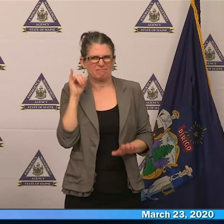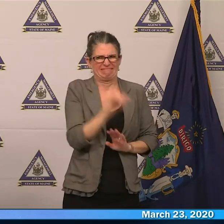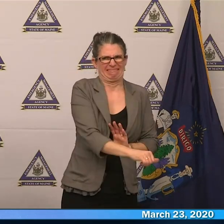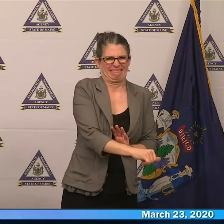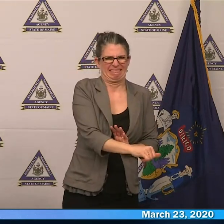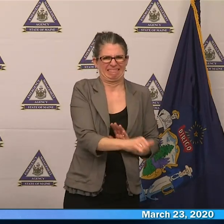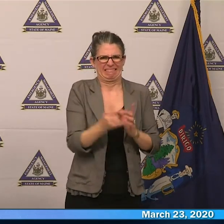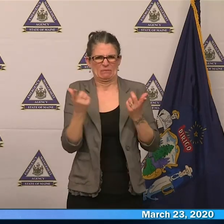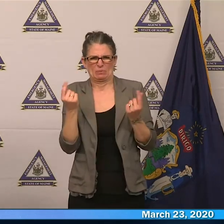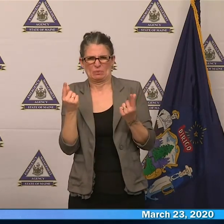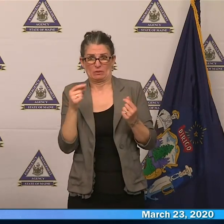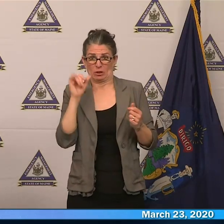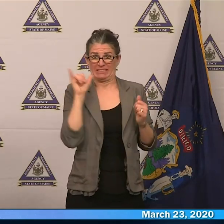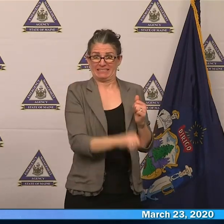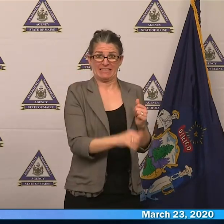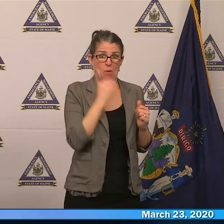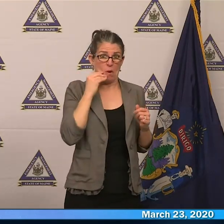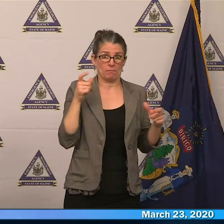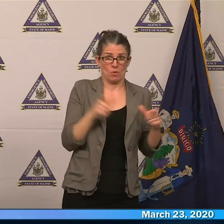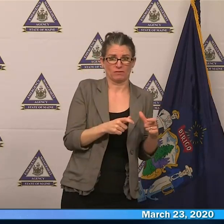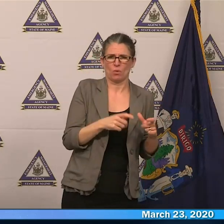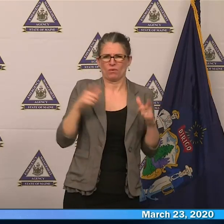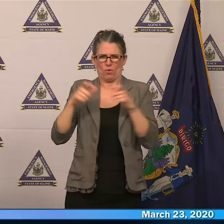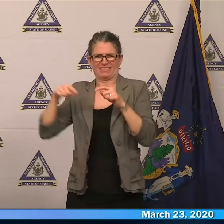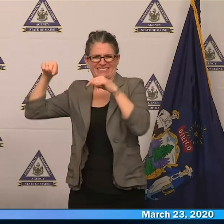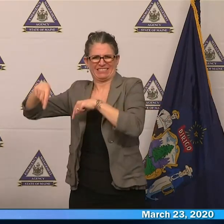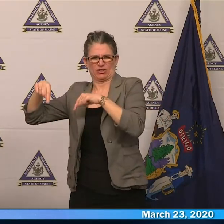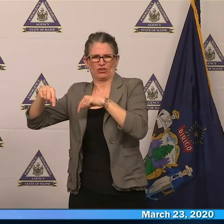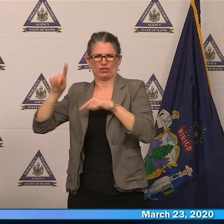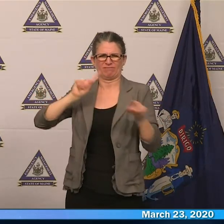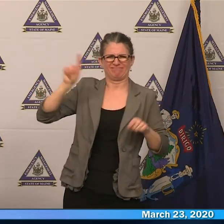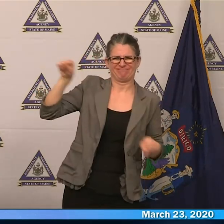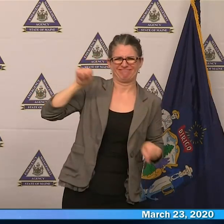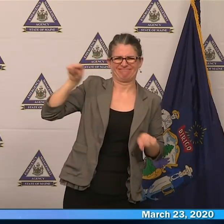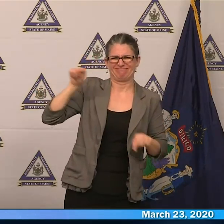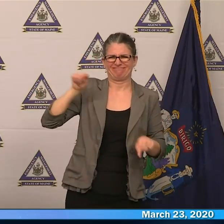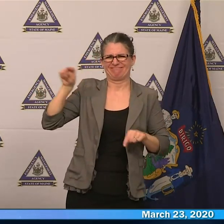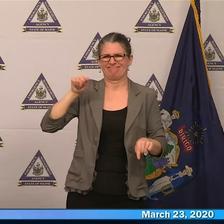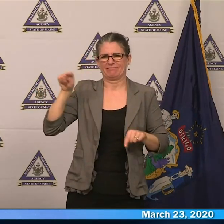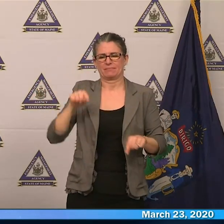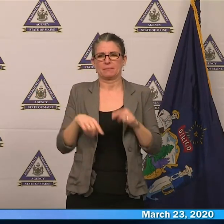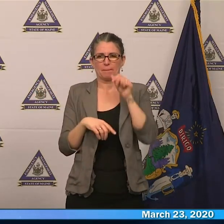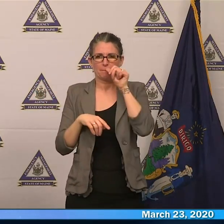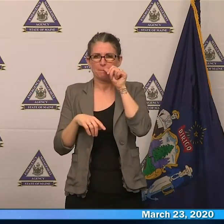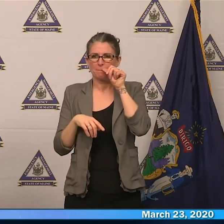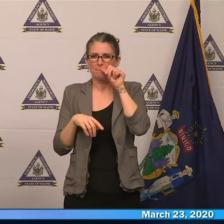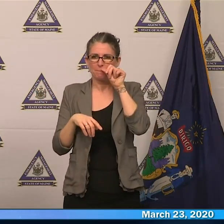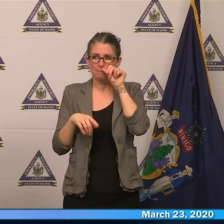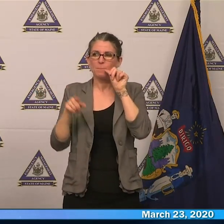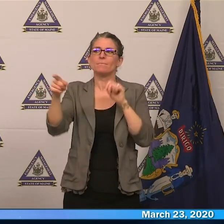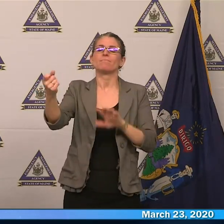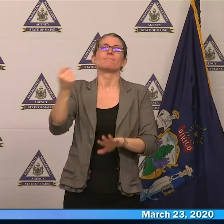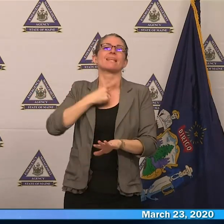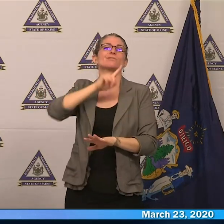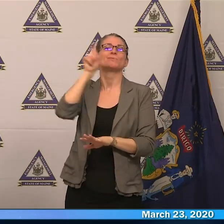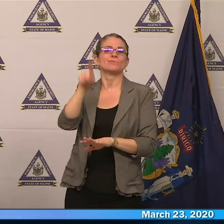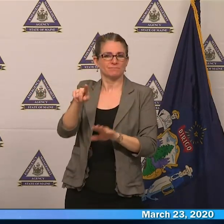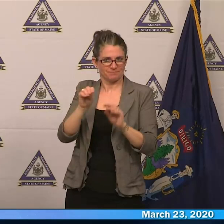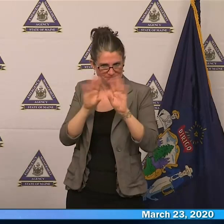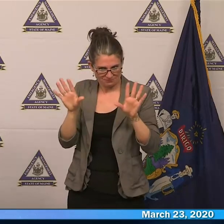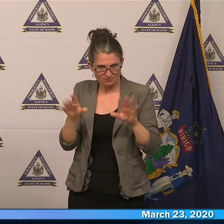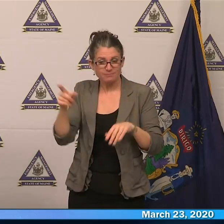it? So the question is, should individuals who are returning to Maine from other parts of the